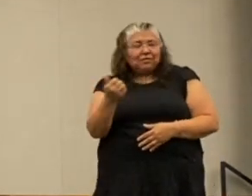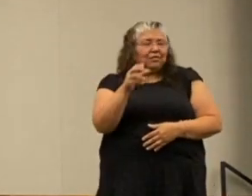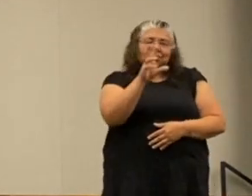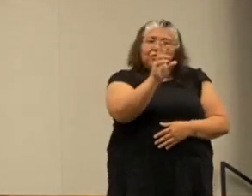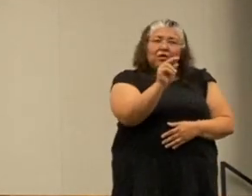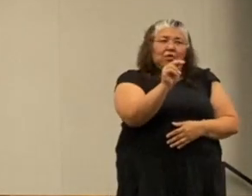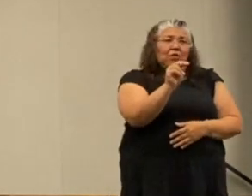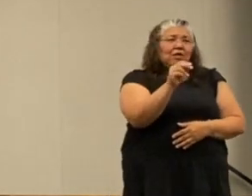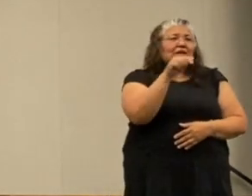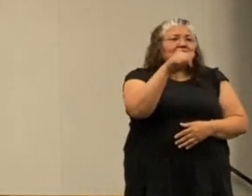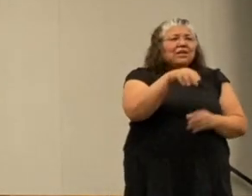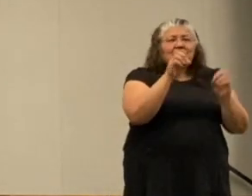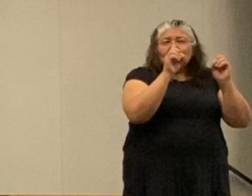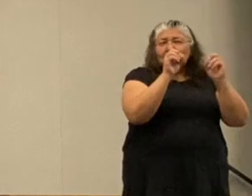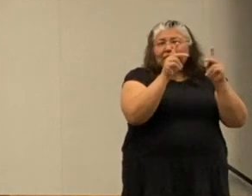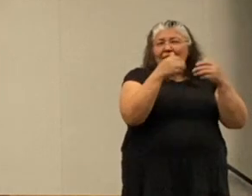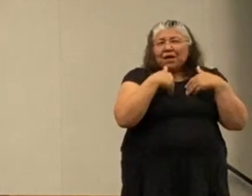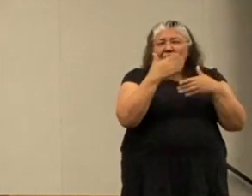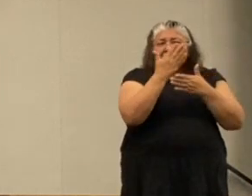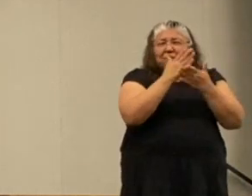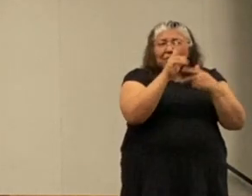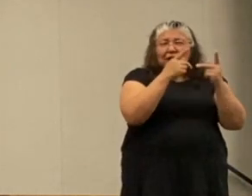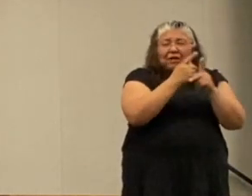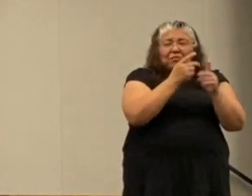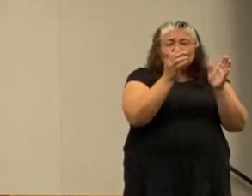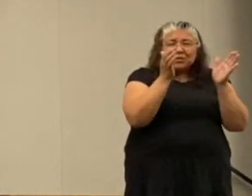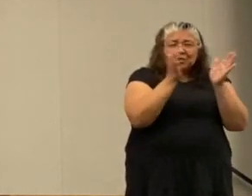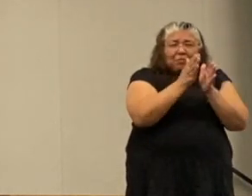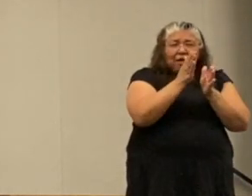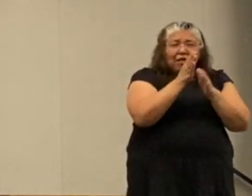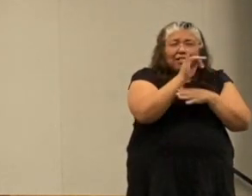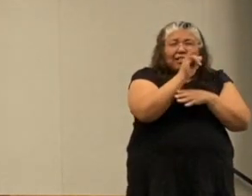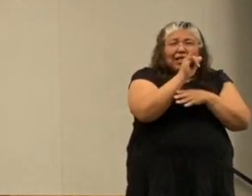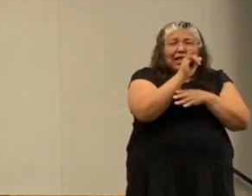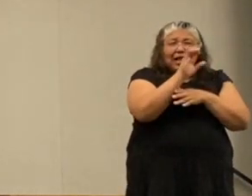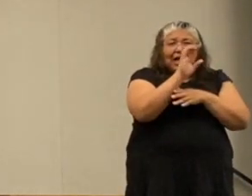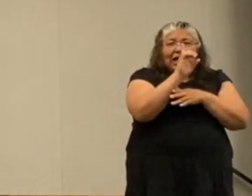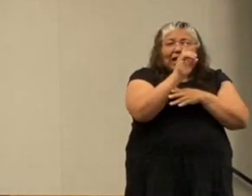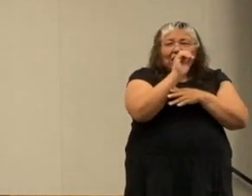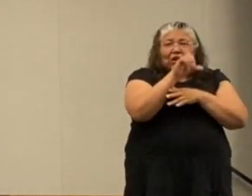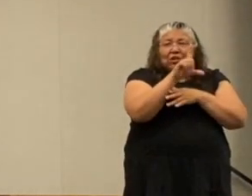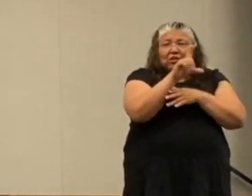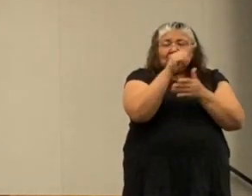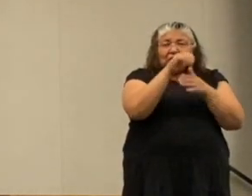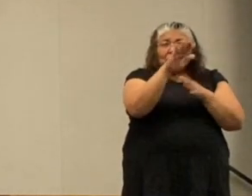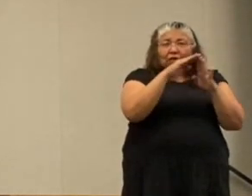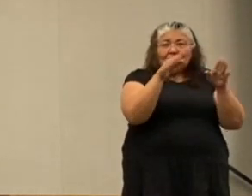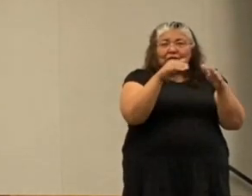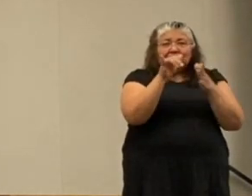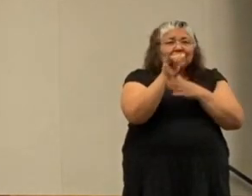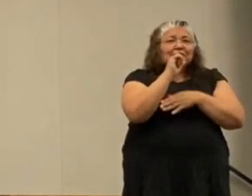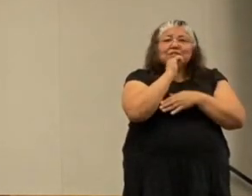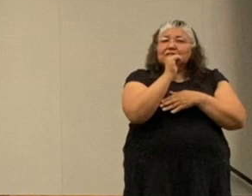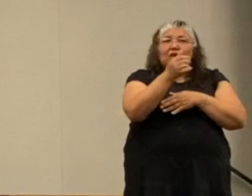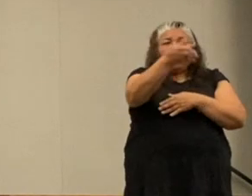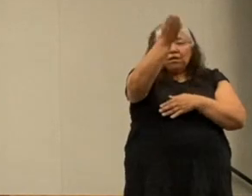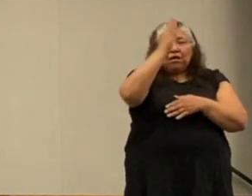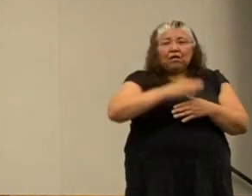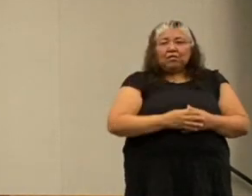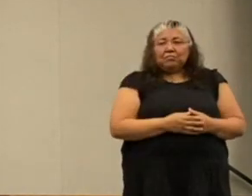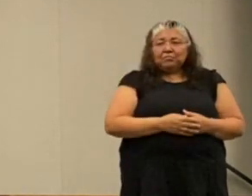it okay to have some kind of small idol in your house that is not of God? Nope.